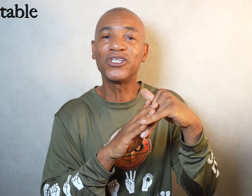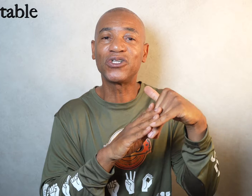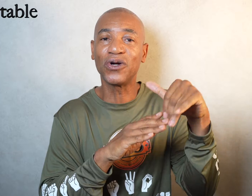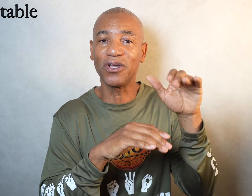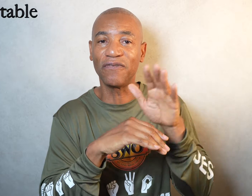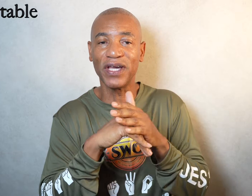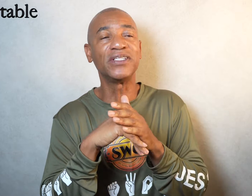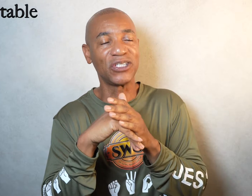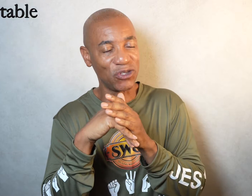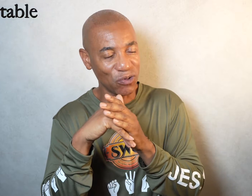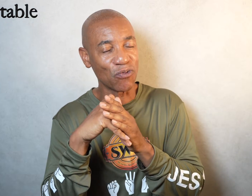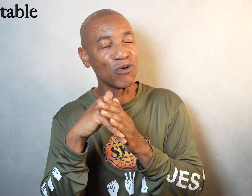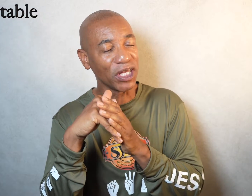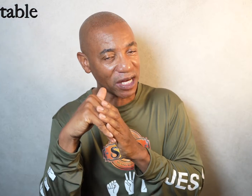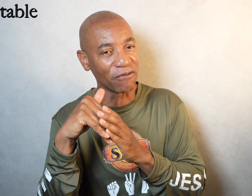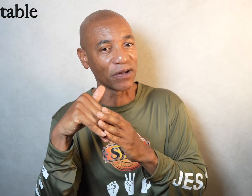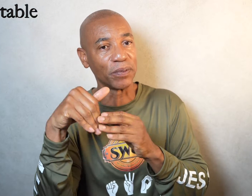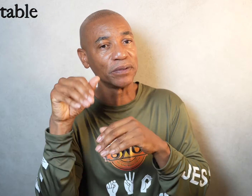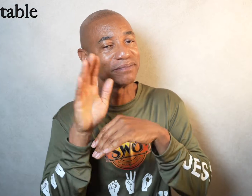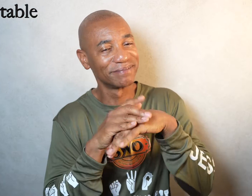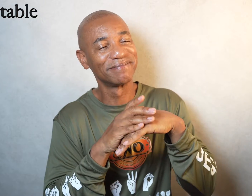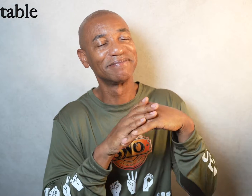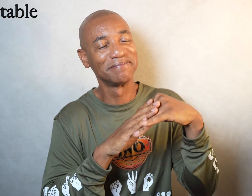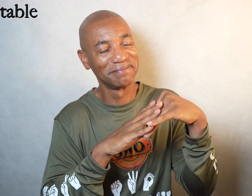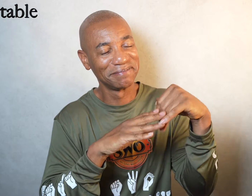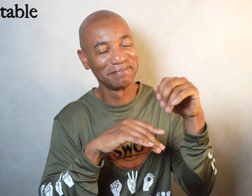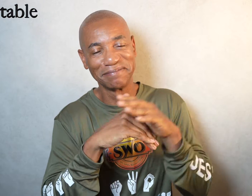show on your face that you are really comfortable.